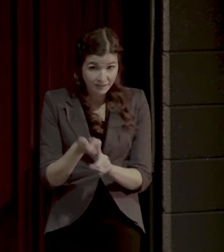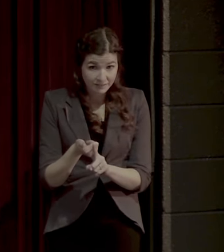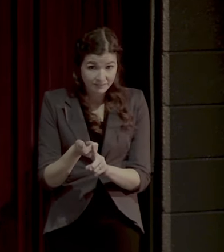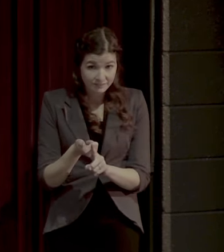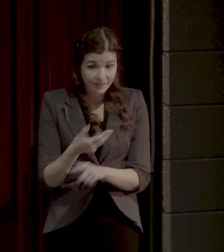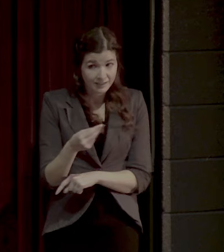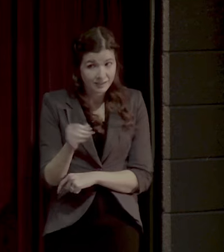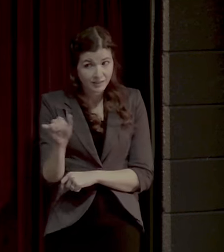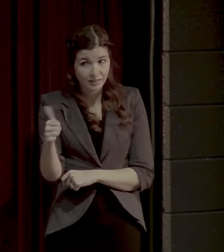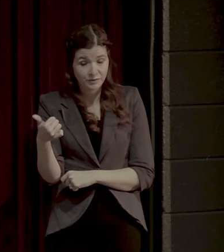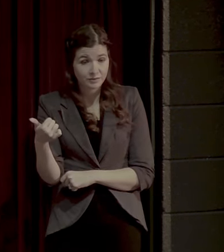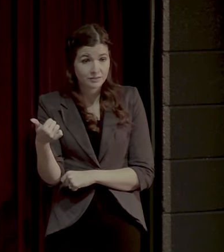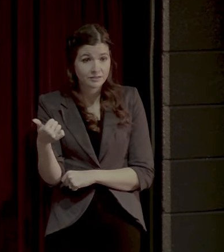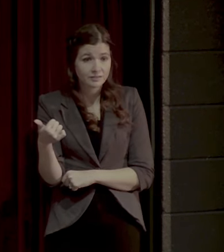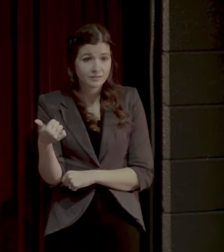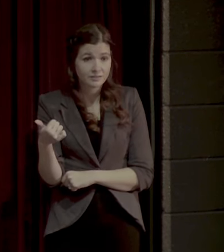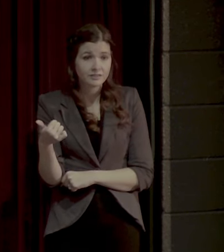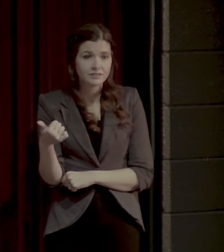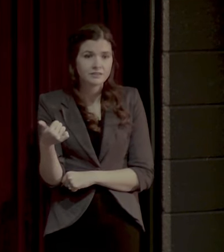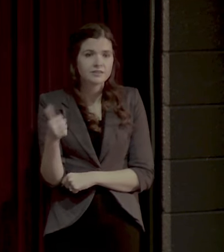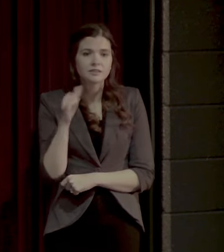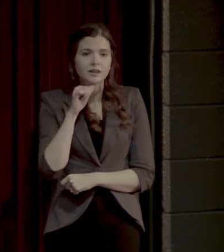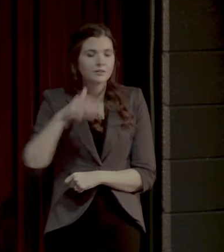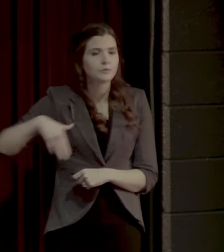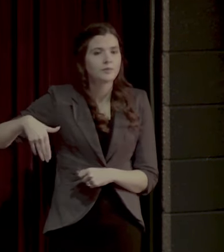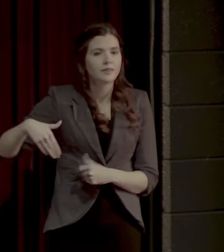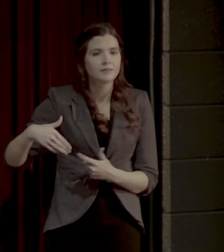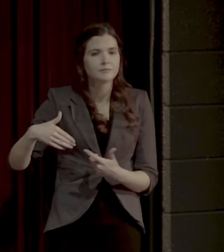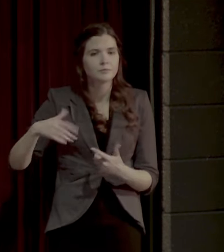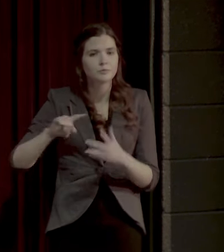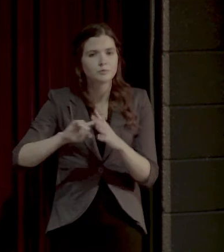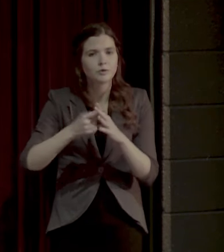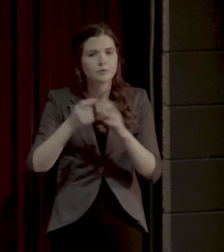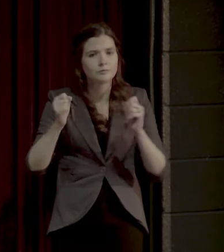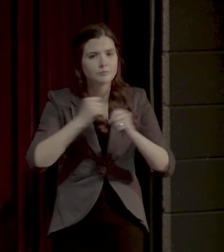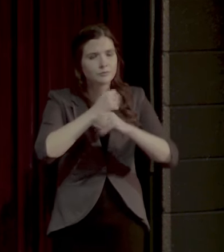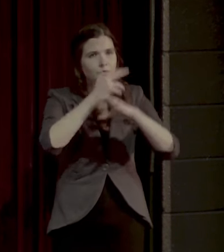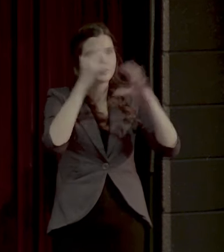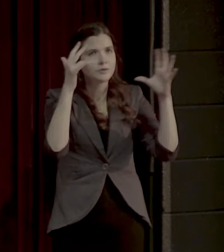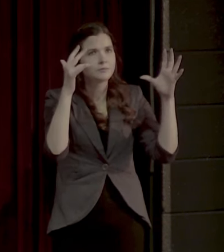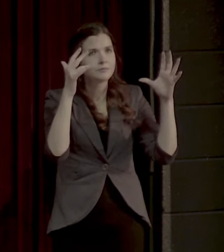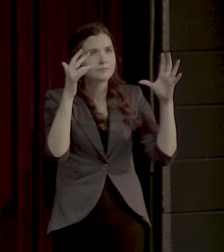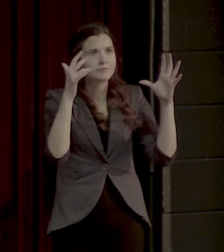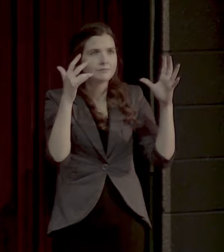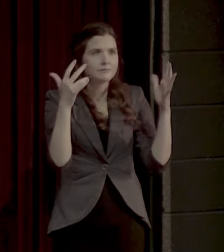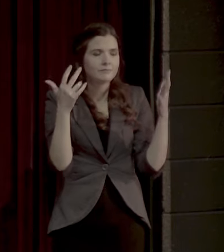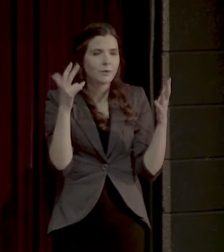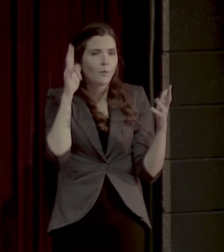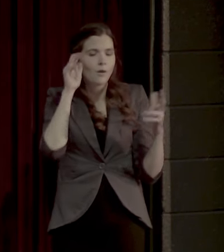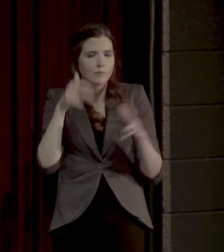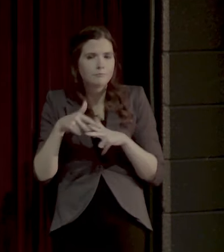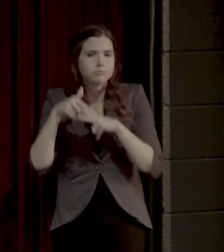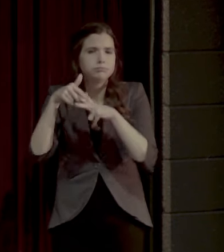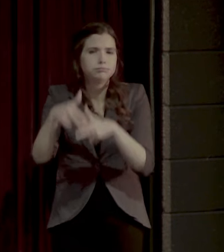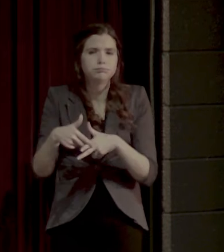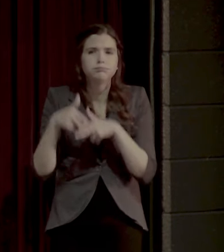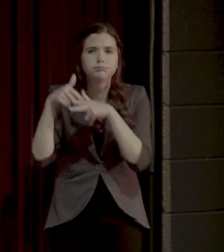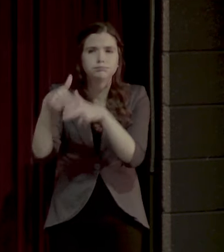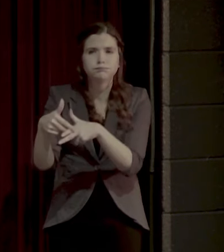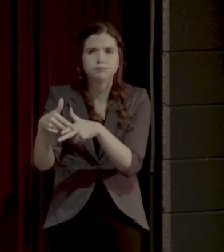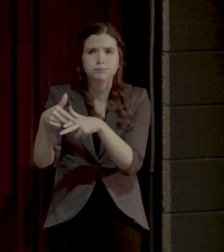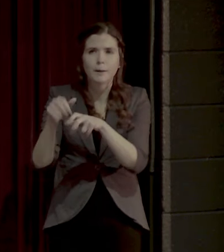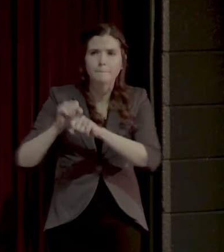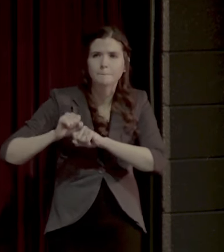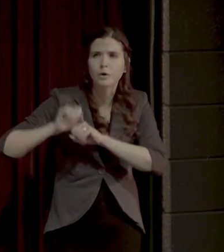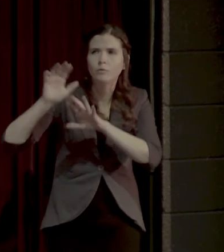then others. It's not too late to start dreaming, to ride bareback to the top of a mountain, and